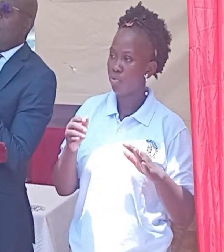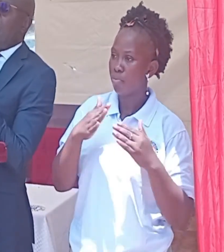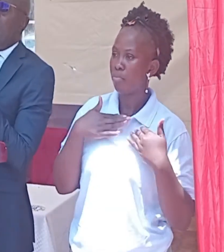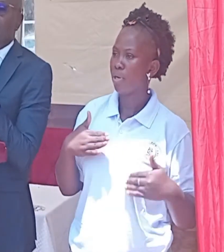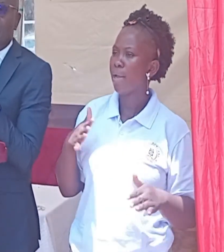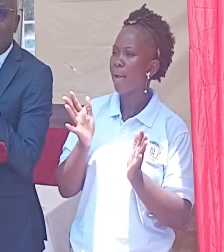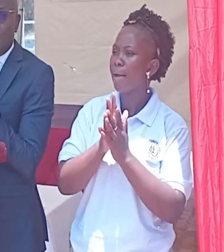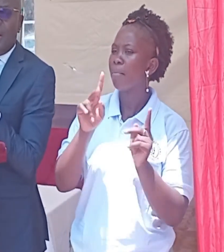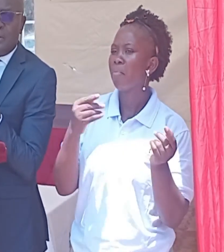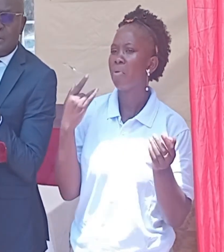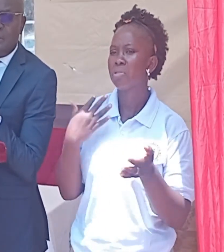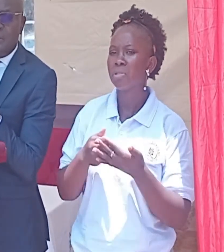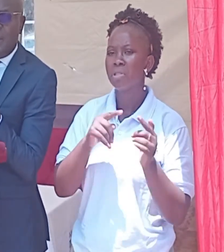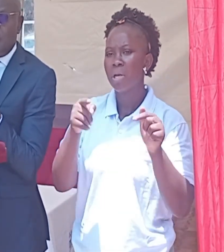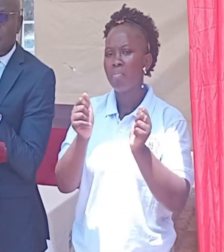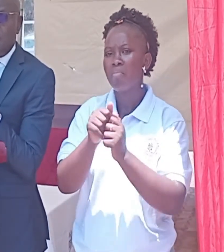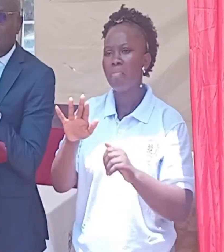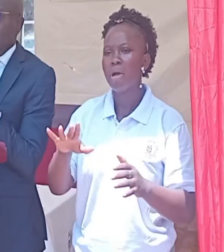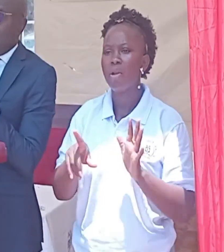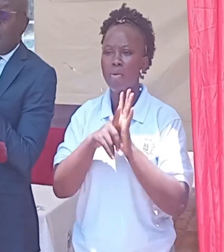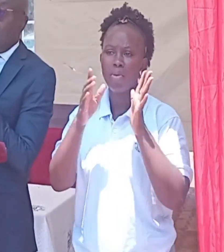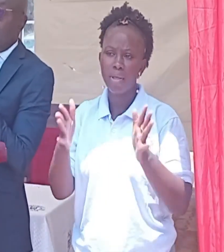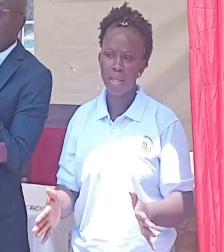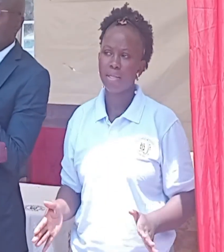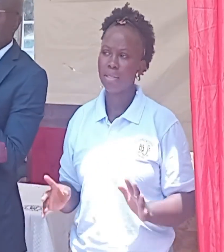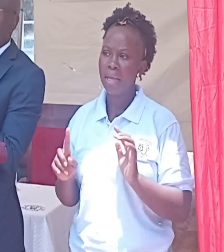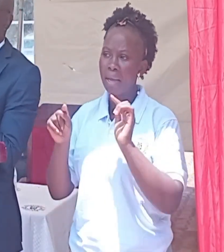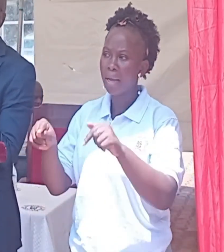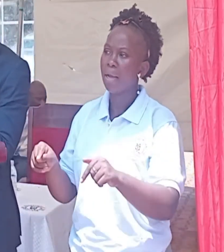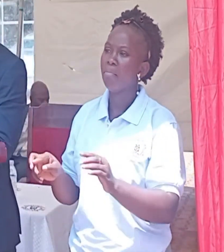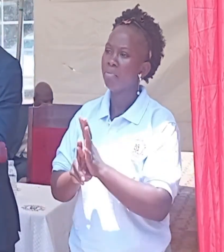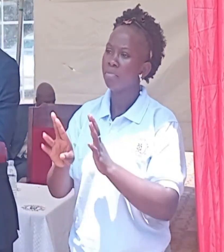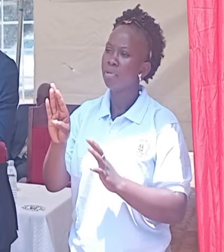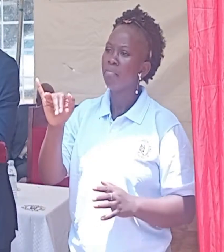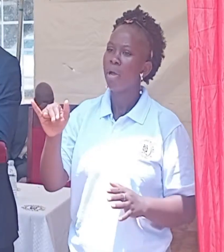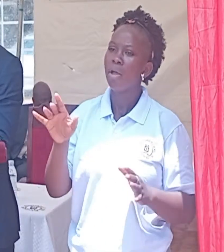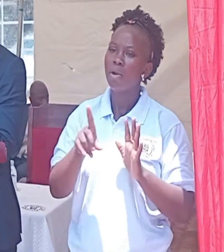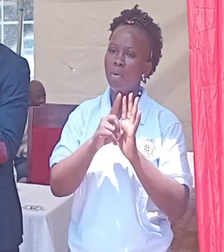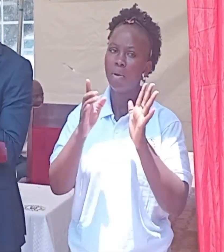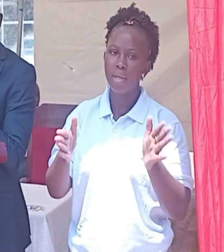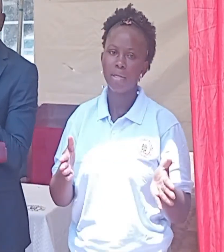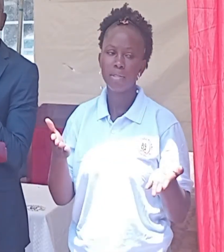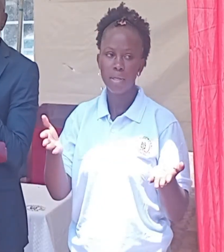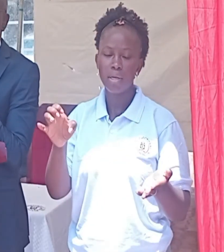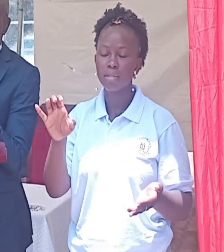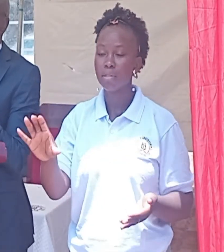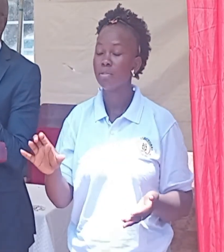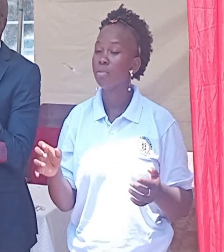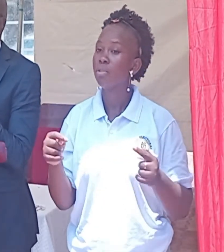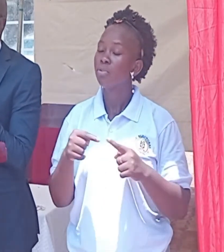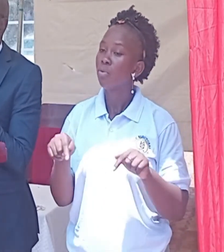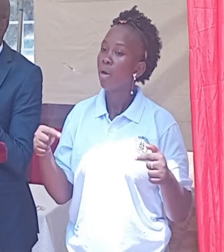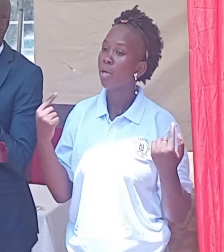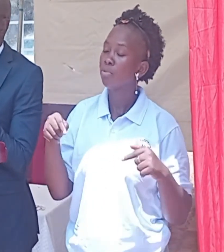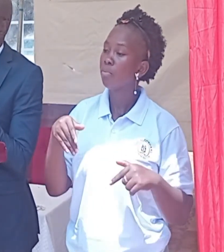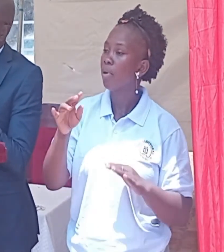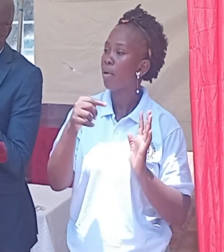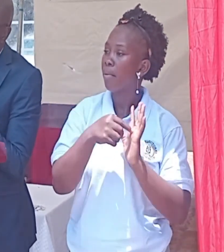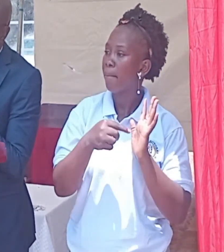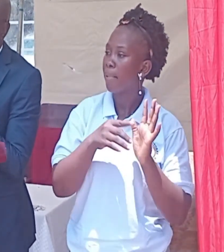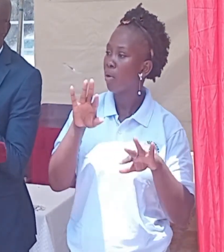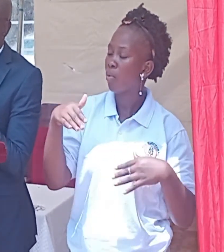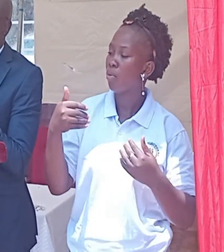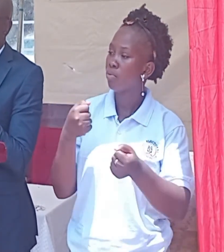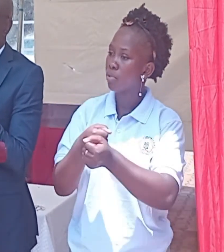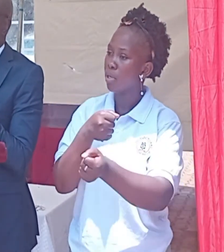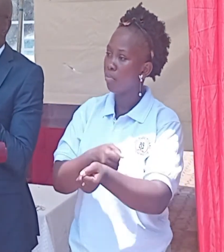people have been coming with their lawyers. Yes, they have been represented by lawyers for the commission to argue their petitions or to